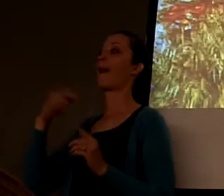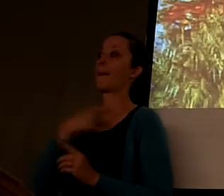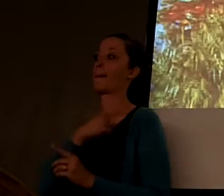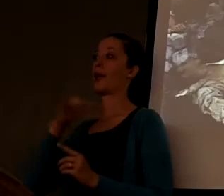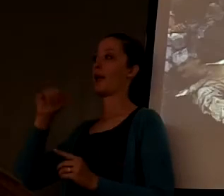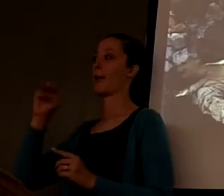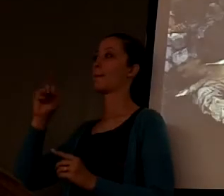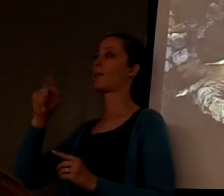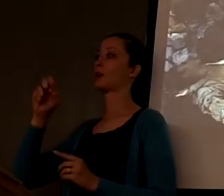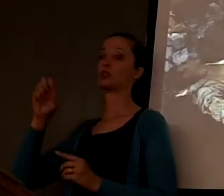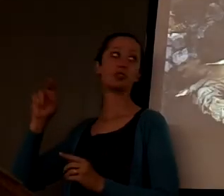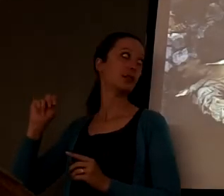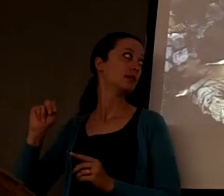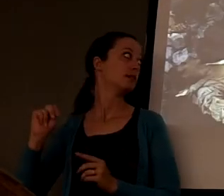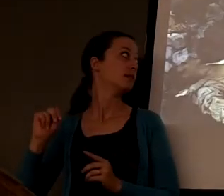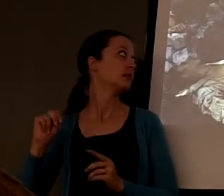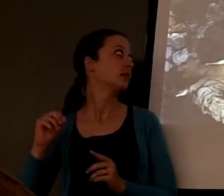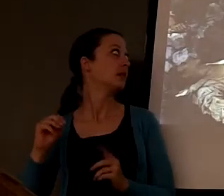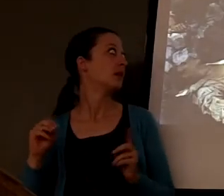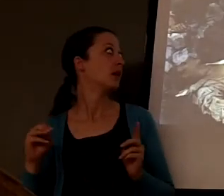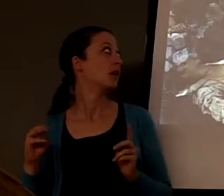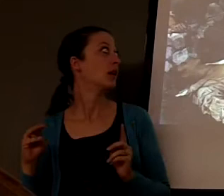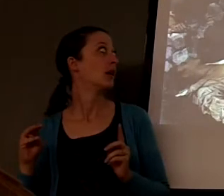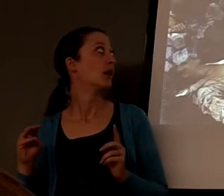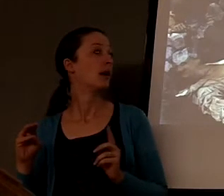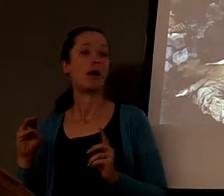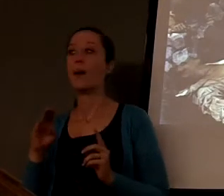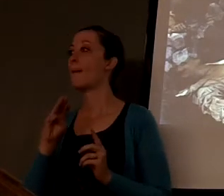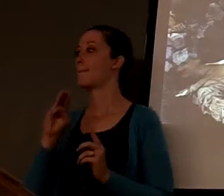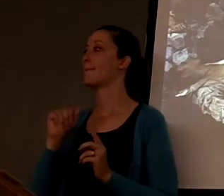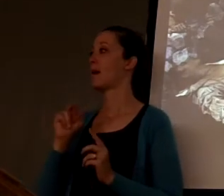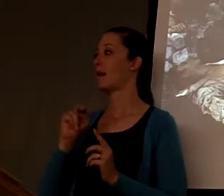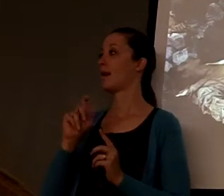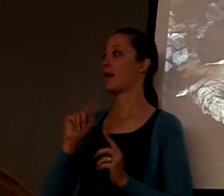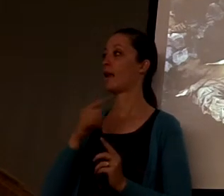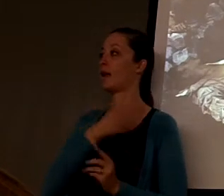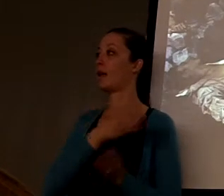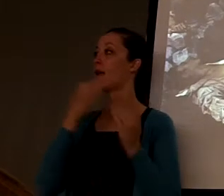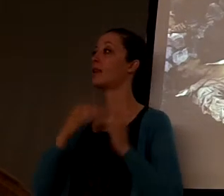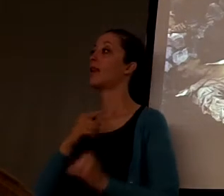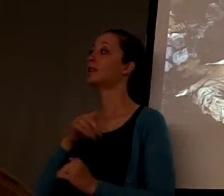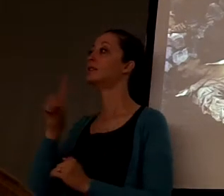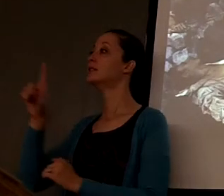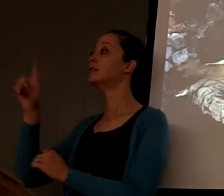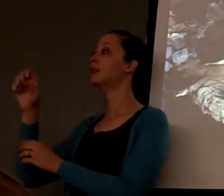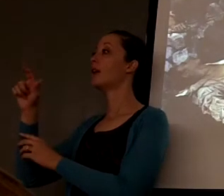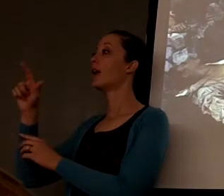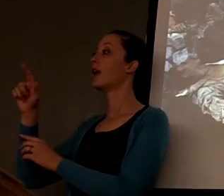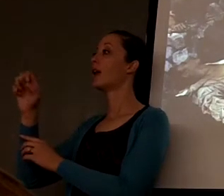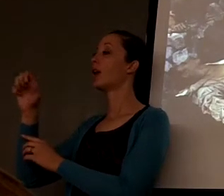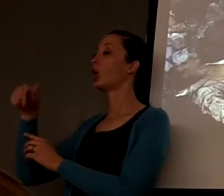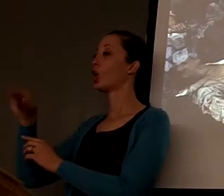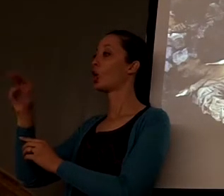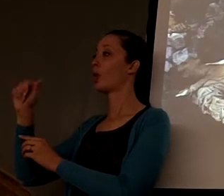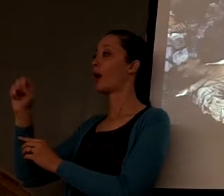Monet. This is Delacroix, Liberty Leading the People. And what style is